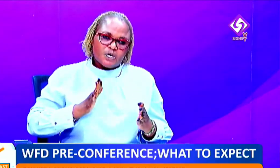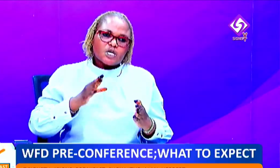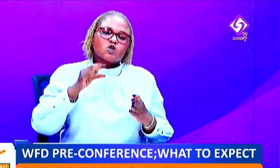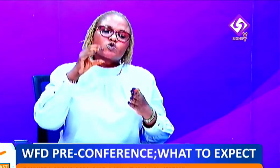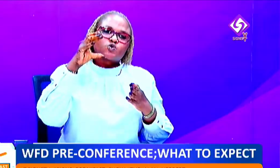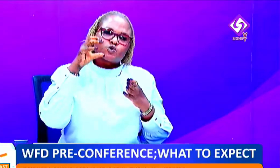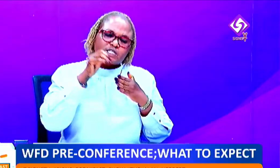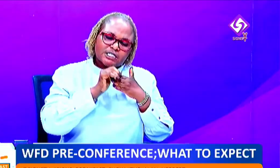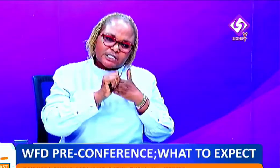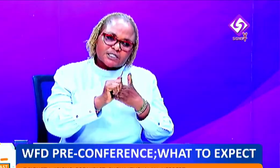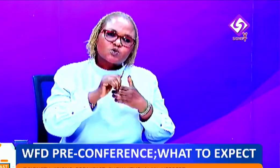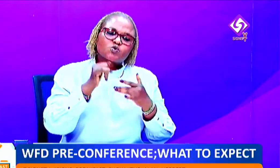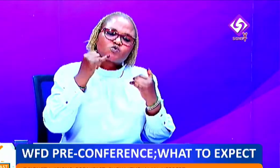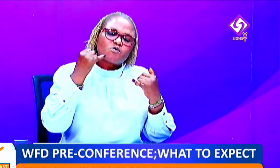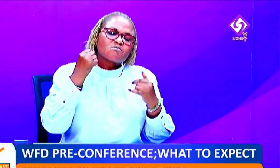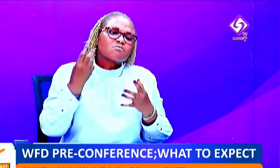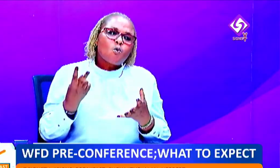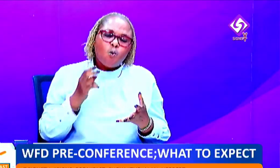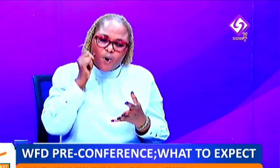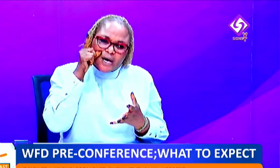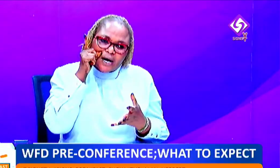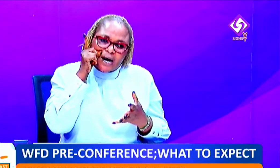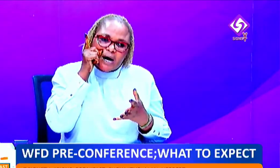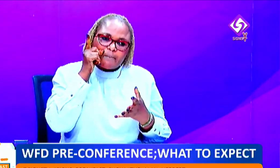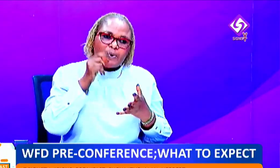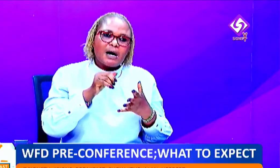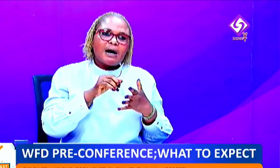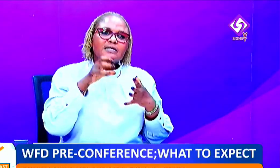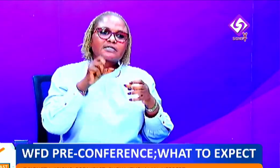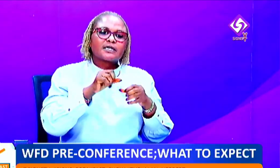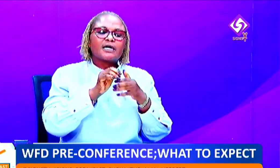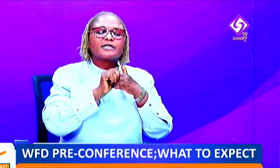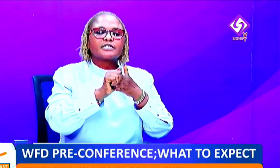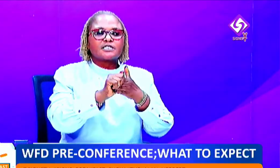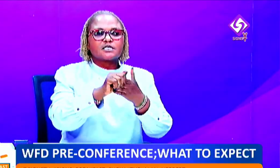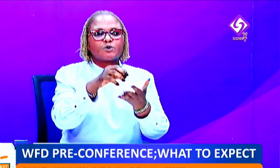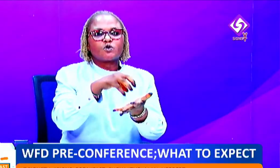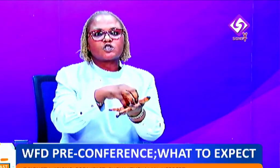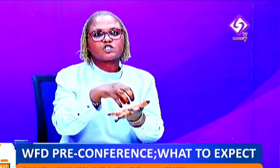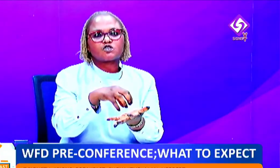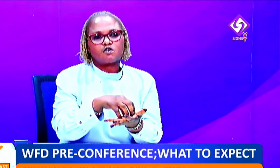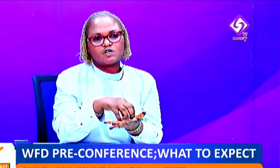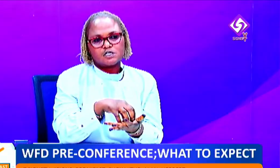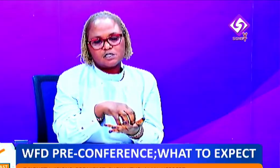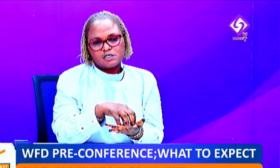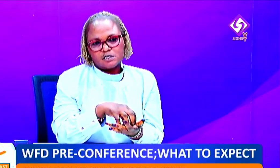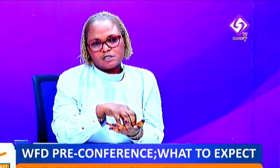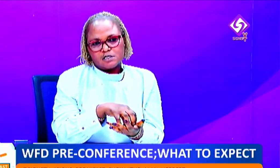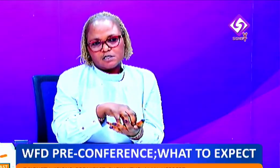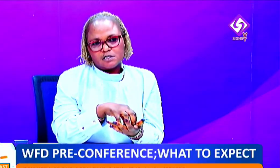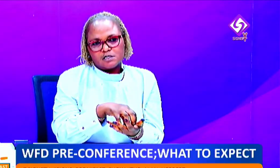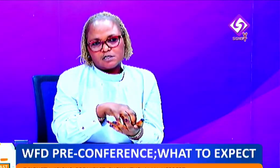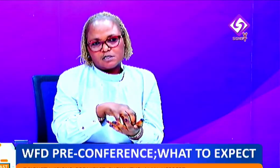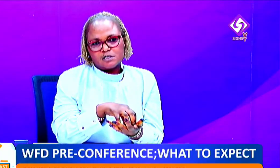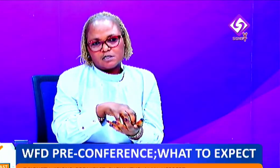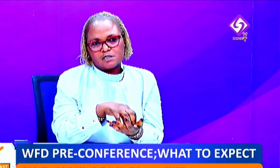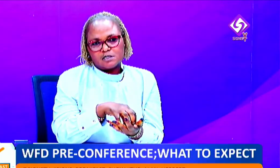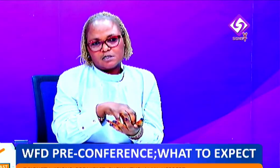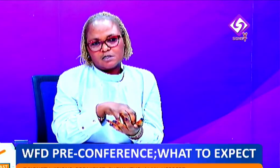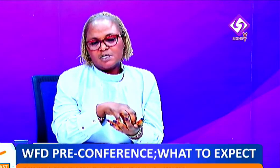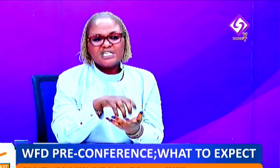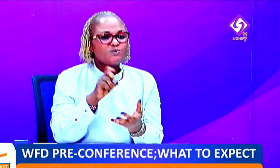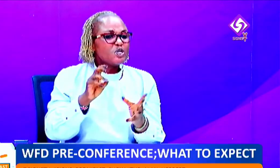that we have never voted for a deaf woman to take lead. So we need now to make sure that deaf women know they can vie for